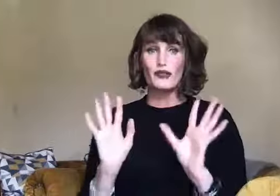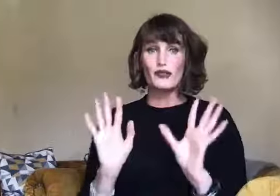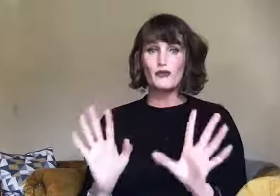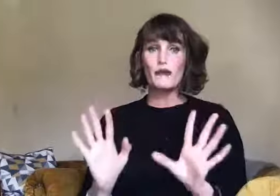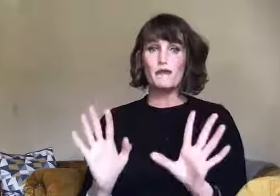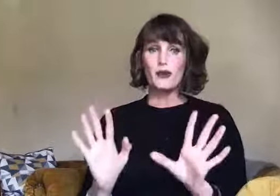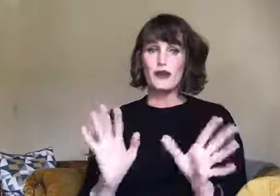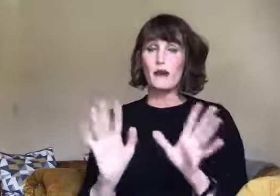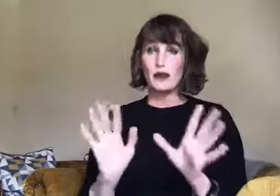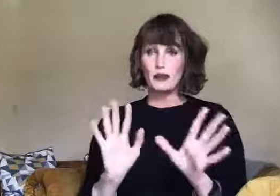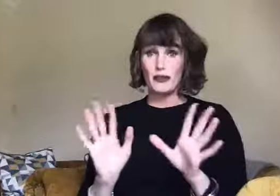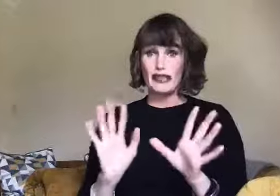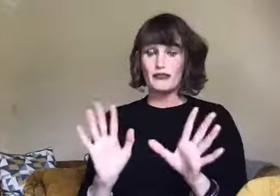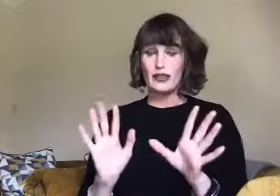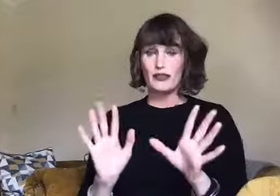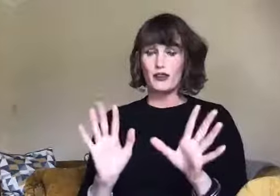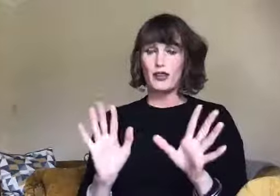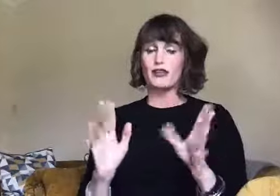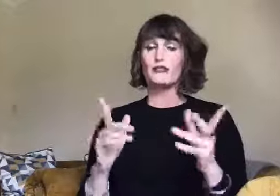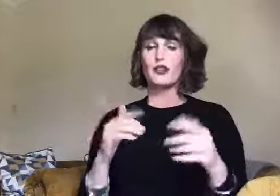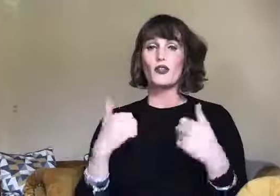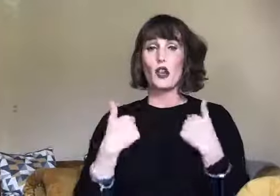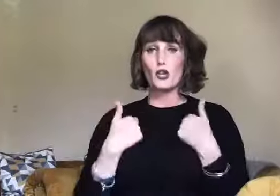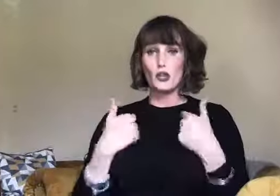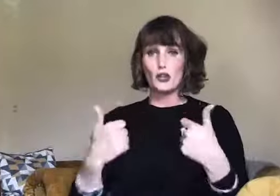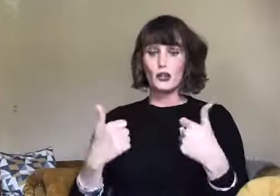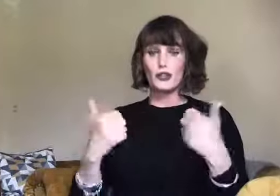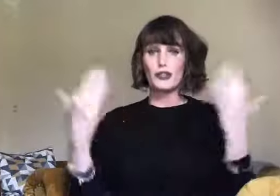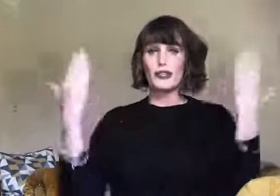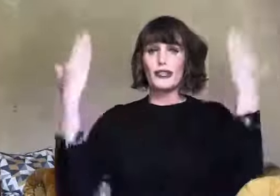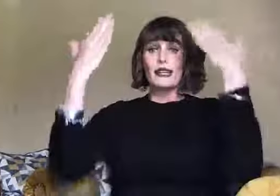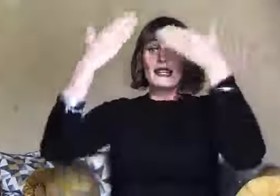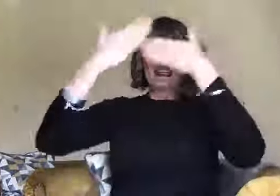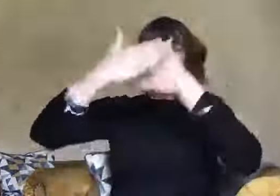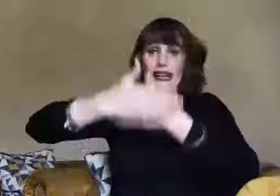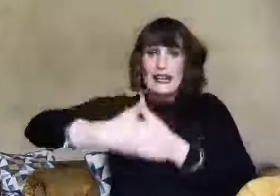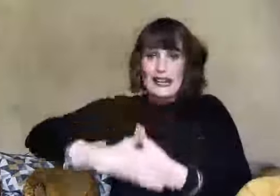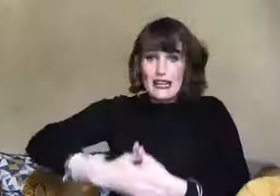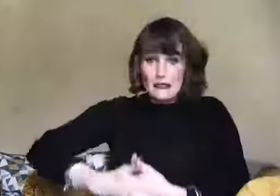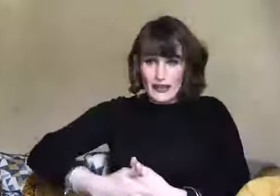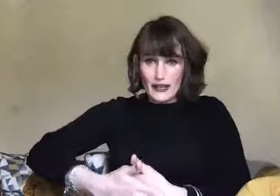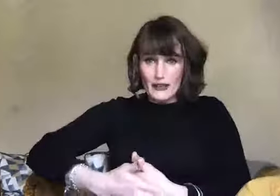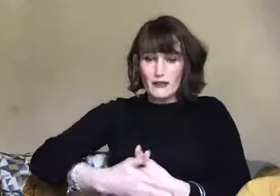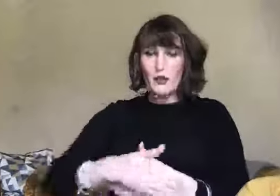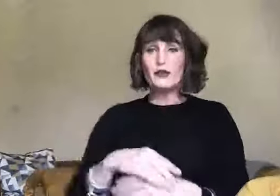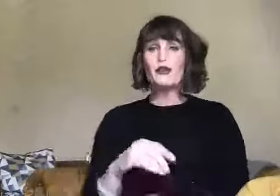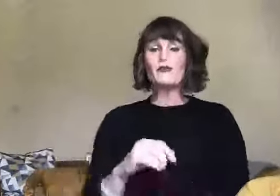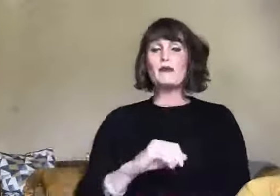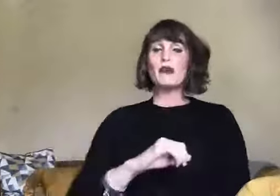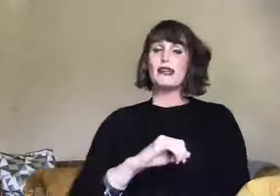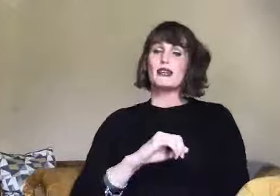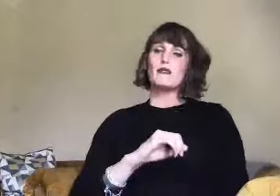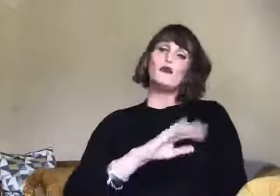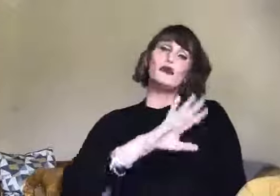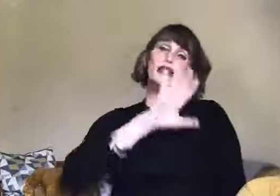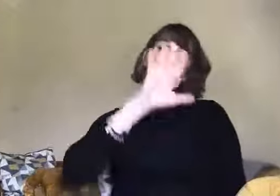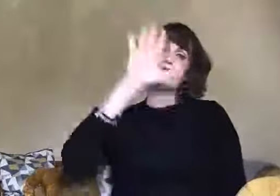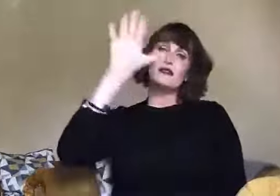to remember about evening. Okay. So good evening. So I want you to remember, like in the morning, the